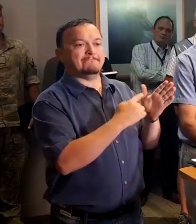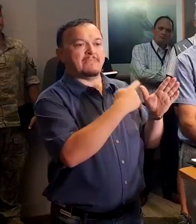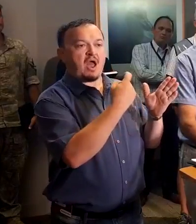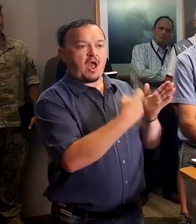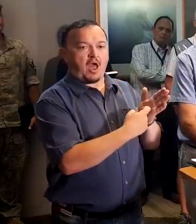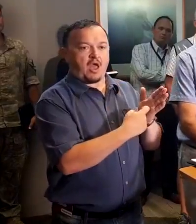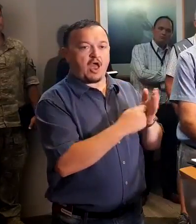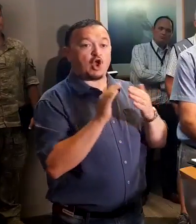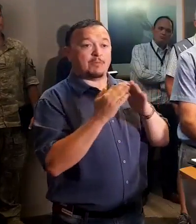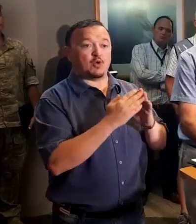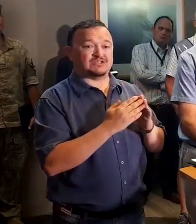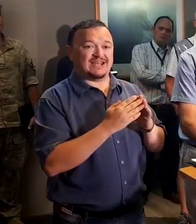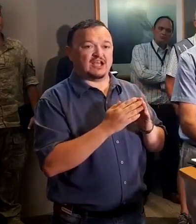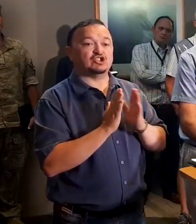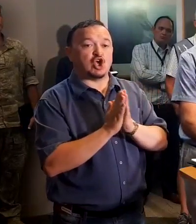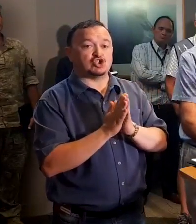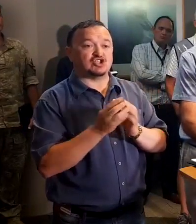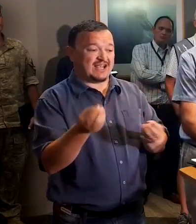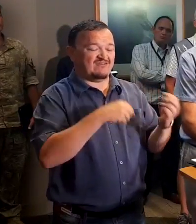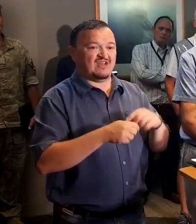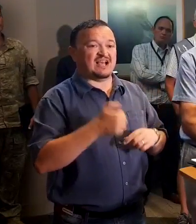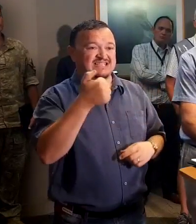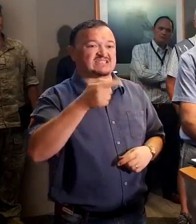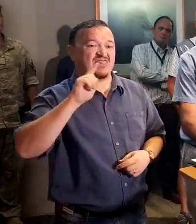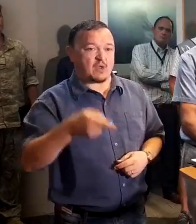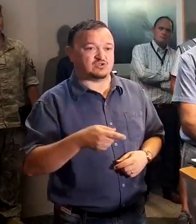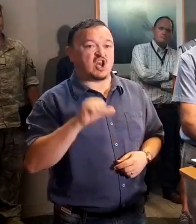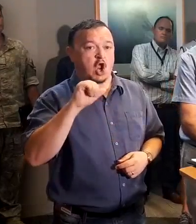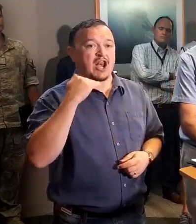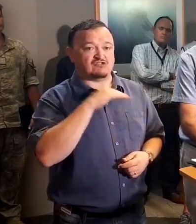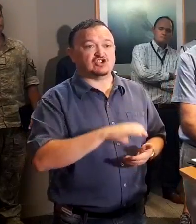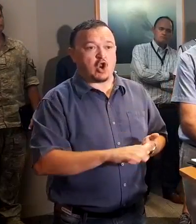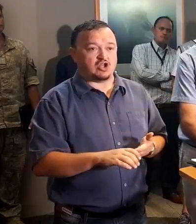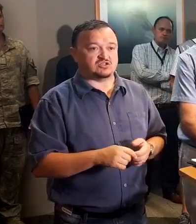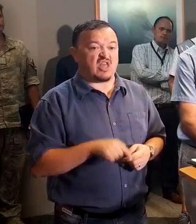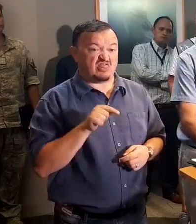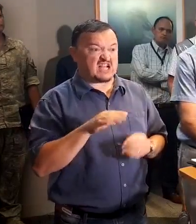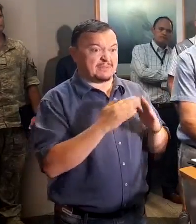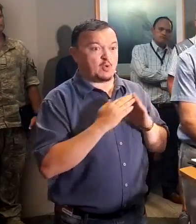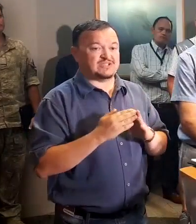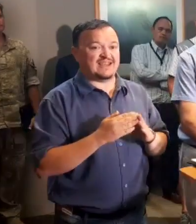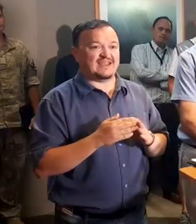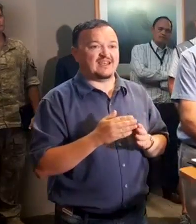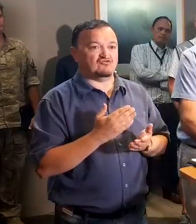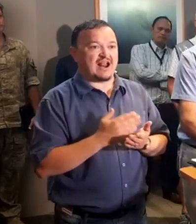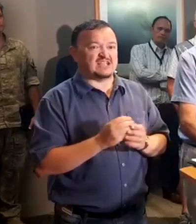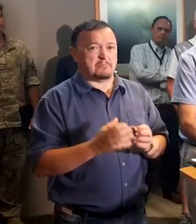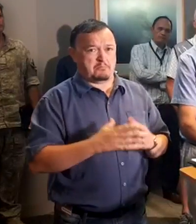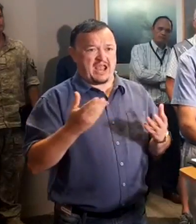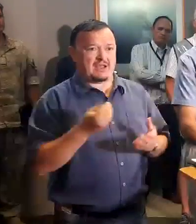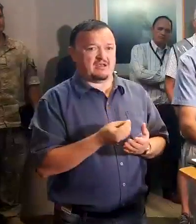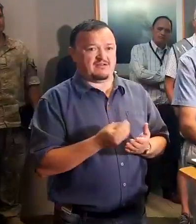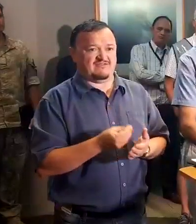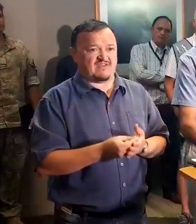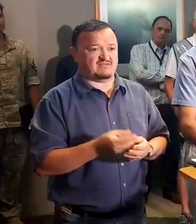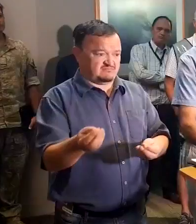contributed $6,900. And for that community, that is a huge amount of money because they are previously refugees.